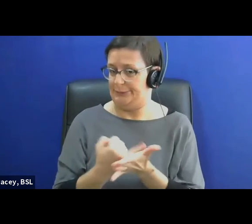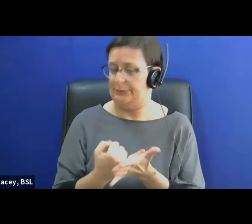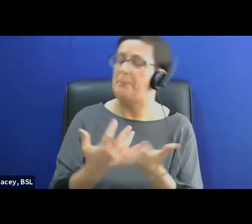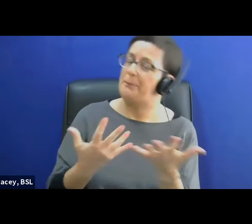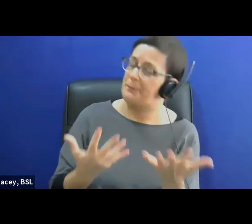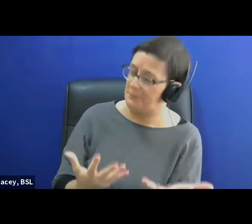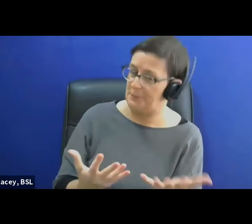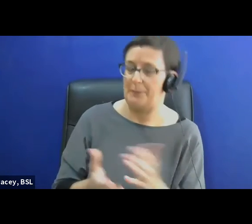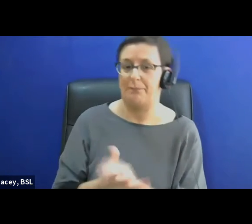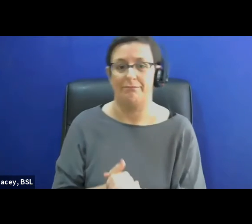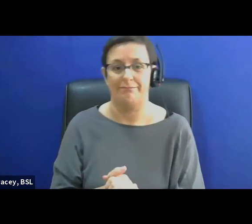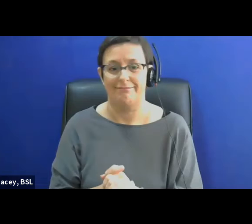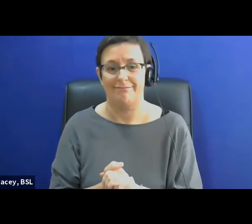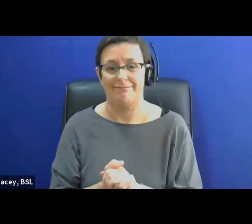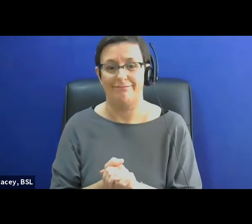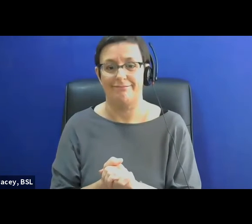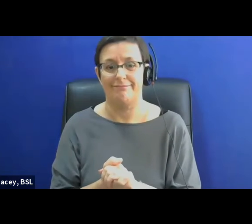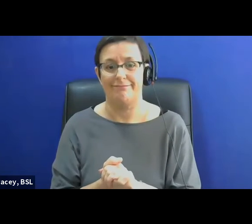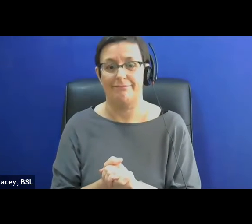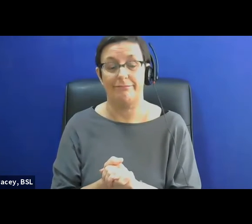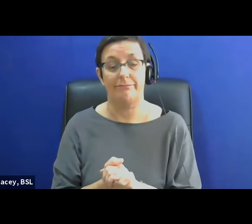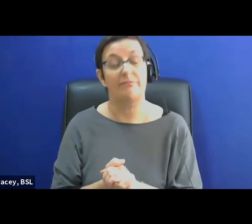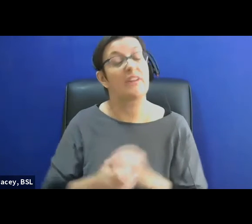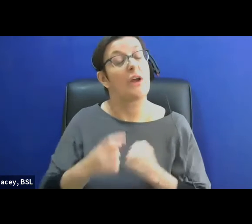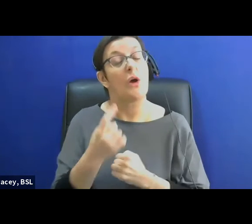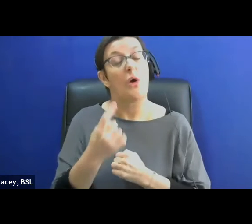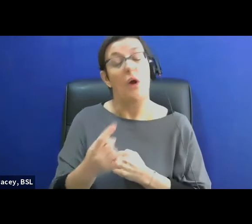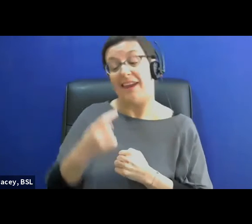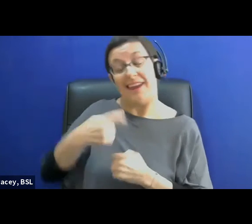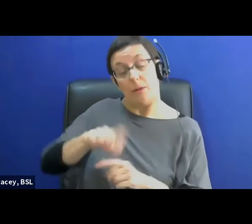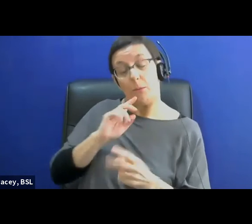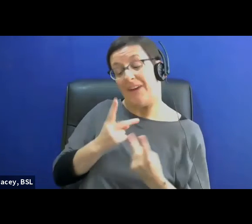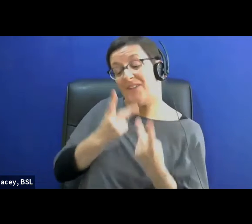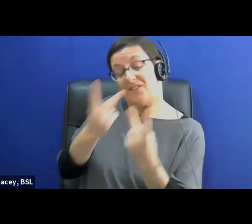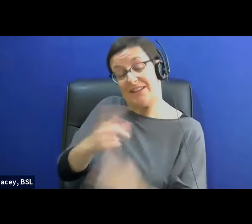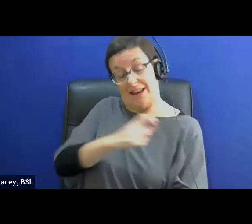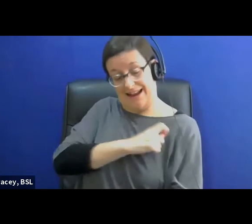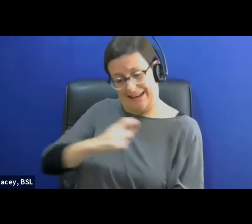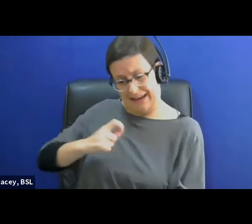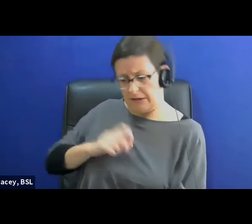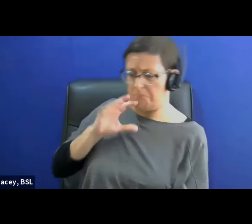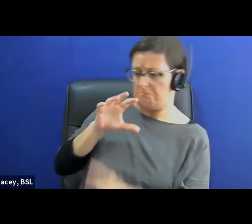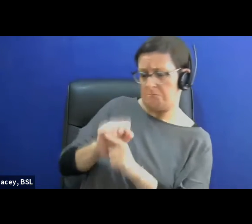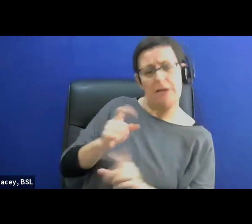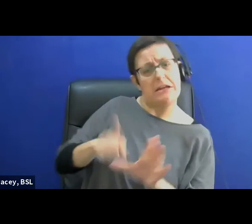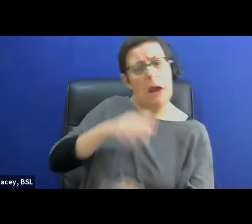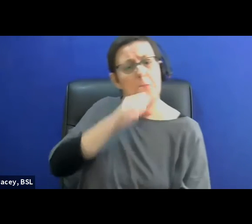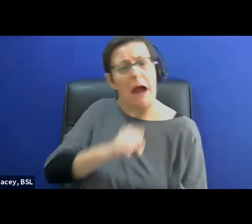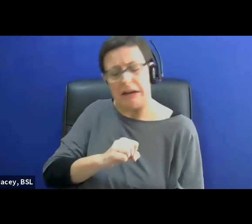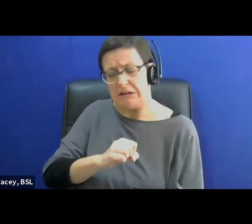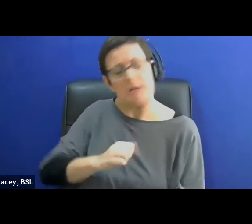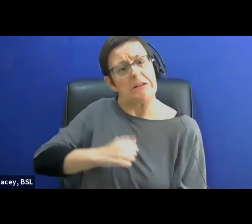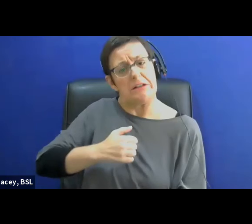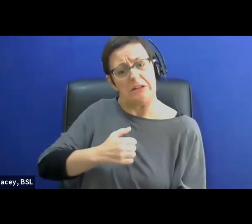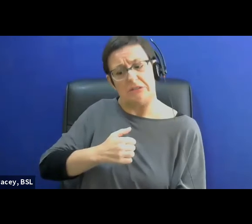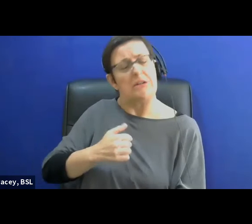We had a young chap there who was unable to walk at all. When he first went to school, he was 6 years old.